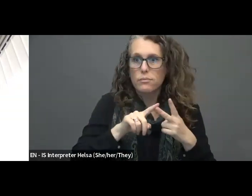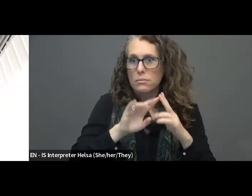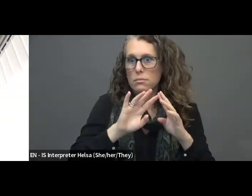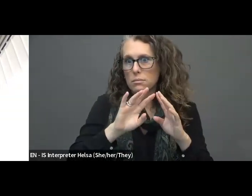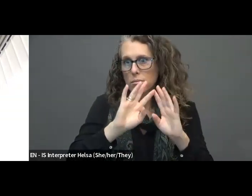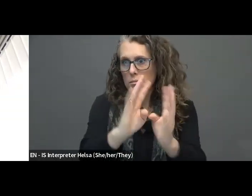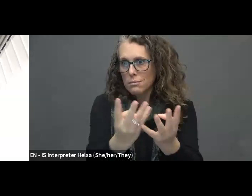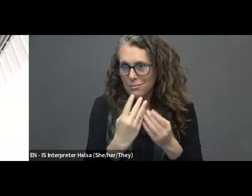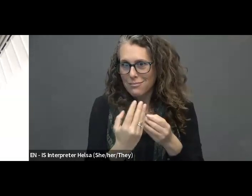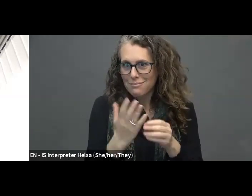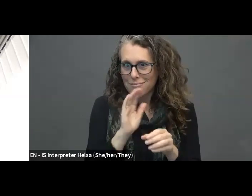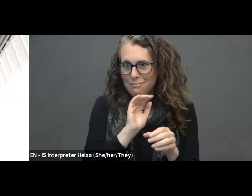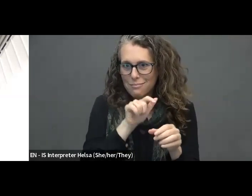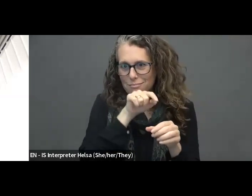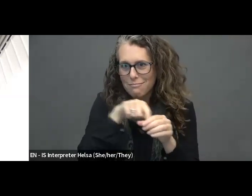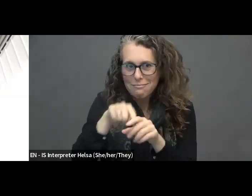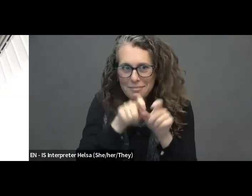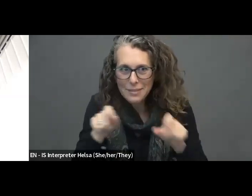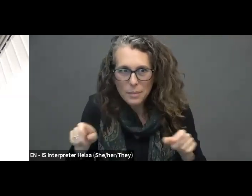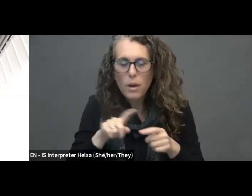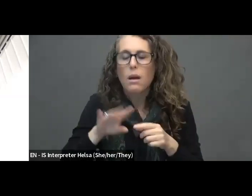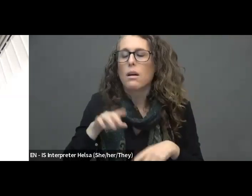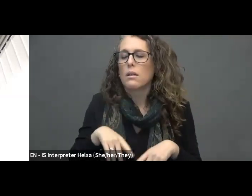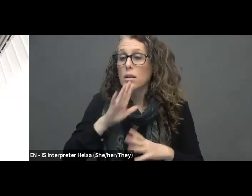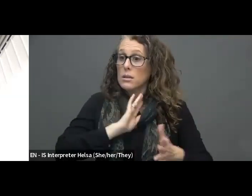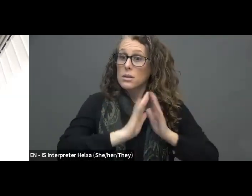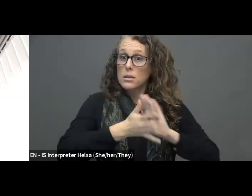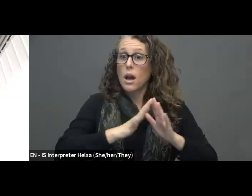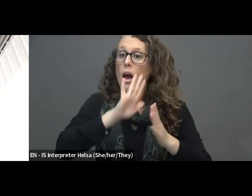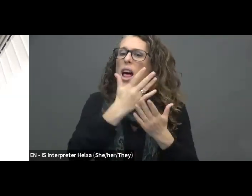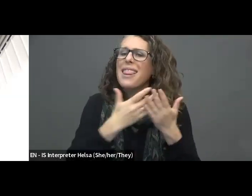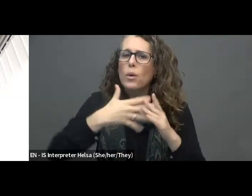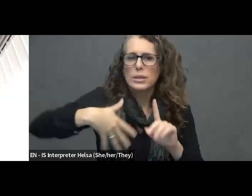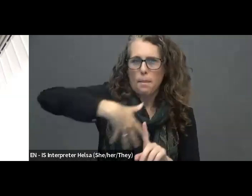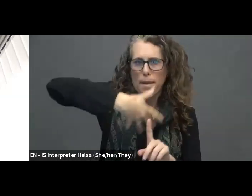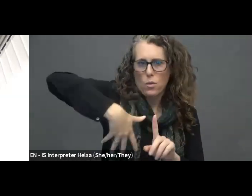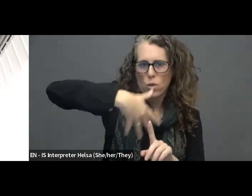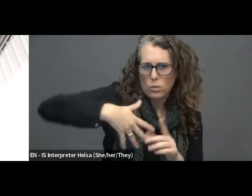included the language backgrounds of the signers in the model as a dummy facet.